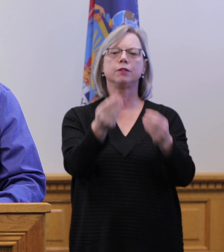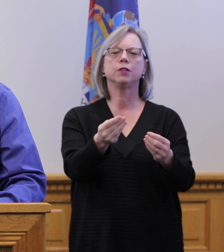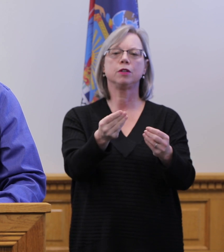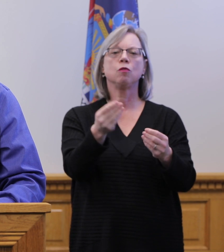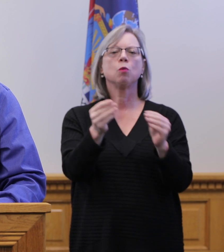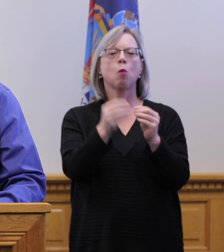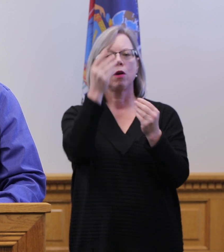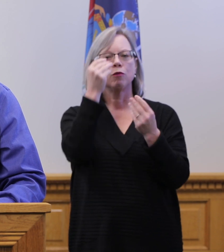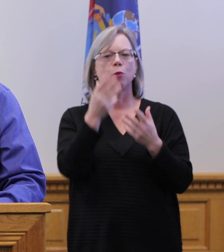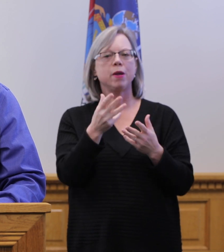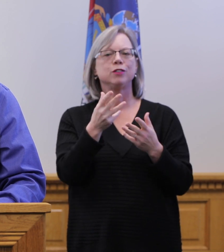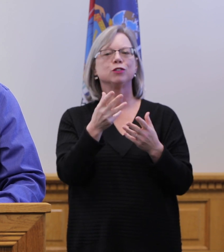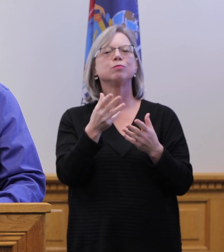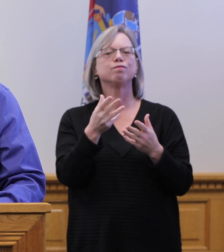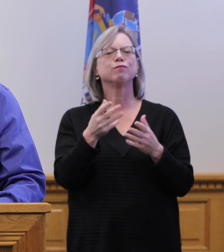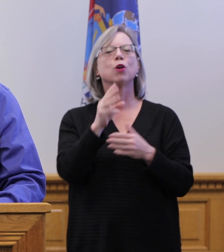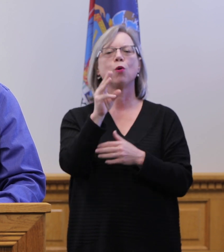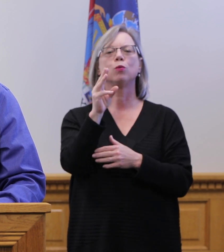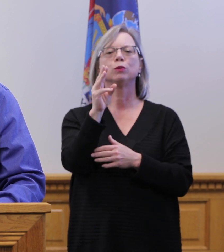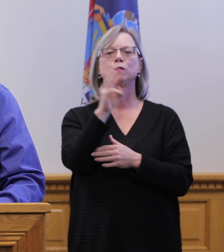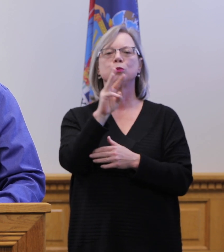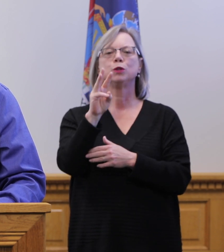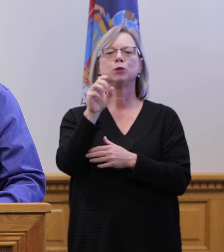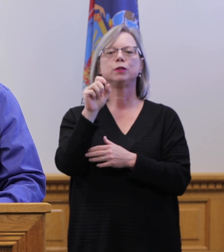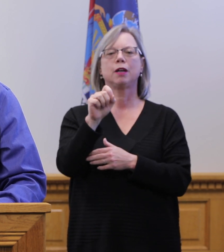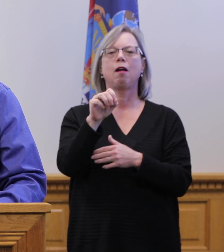covid19vaccine.health.newyork.gov and click on the fact sheet link for each one.